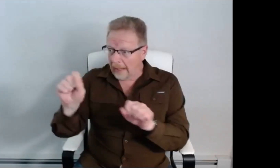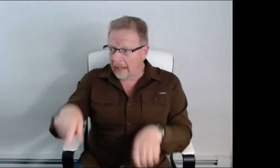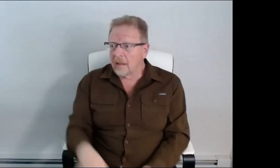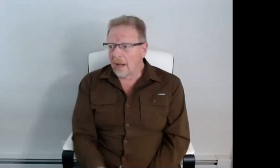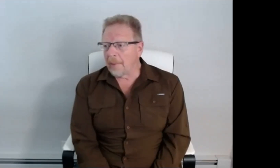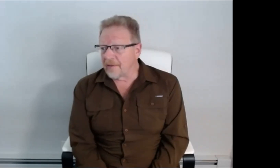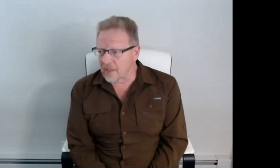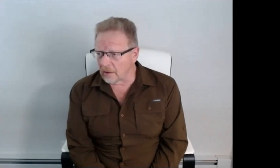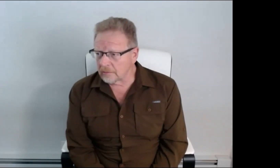Yes.